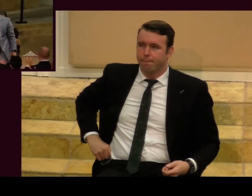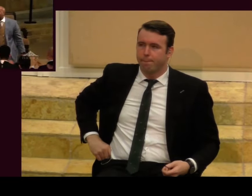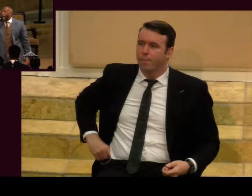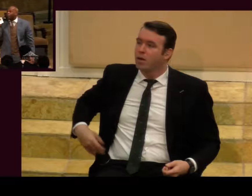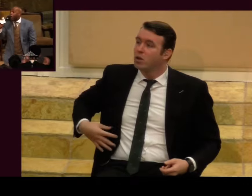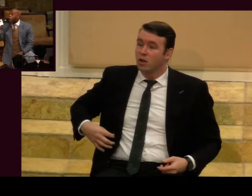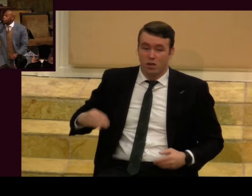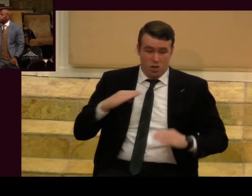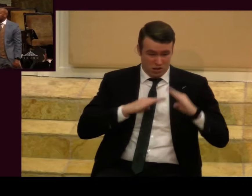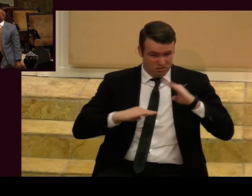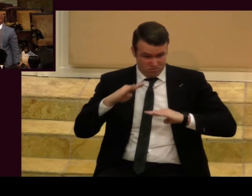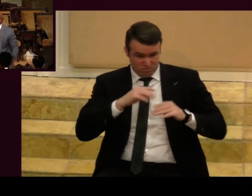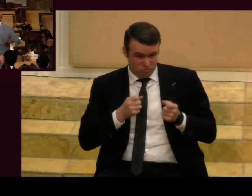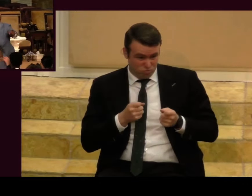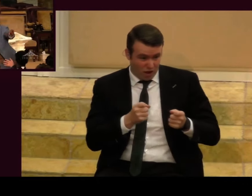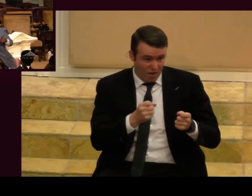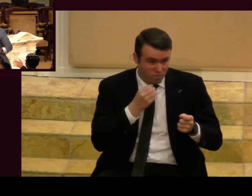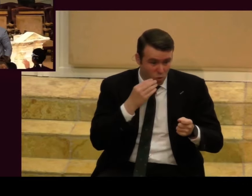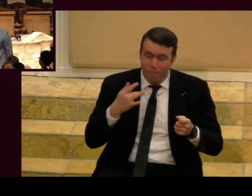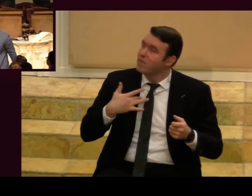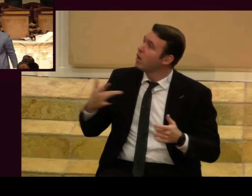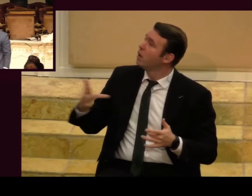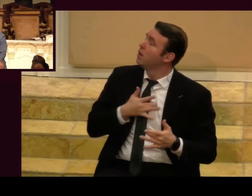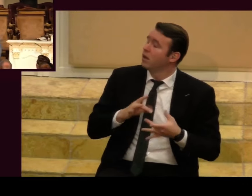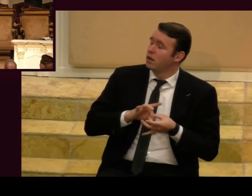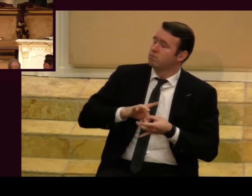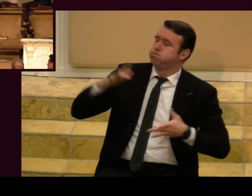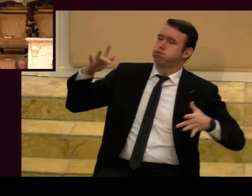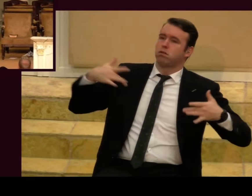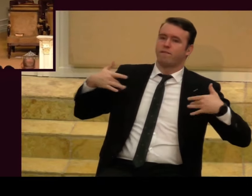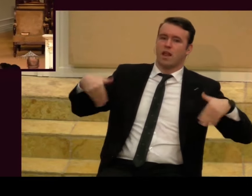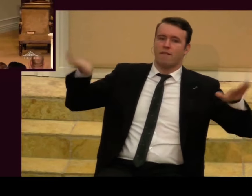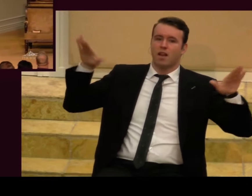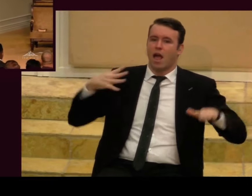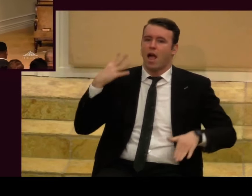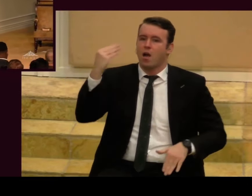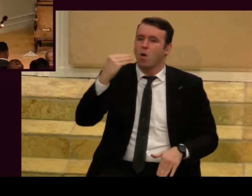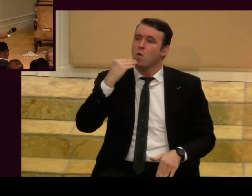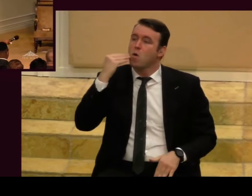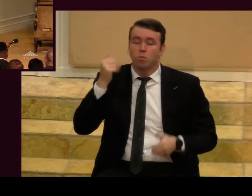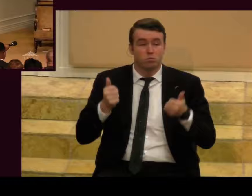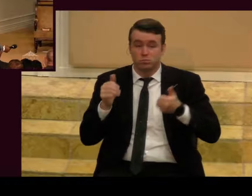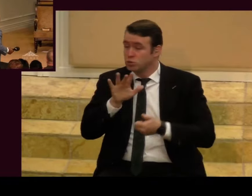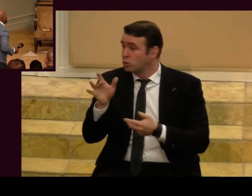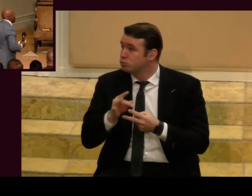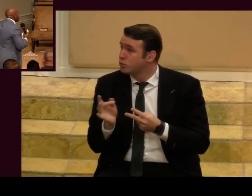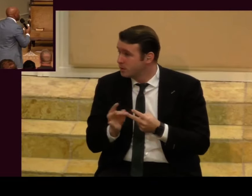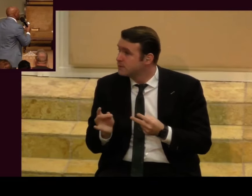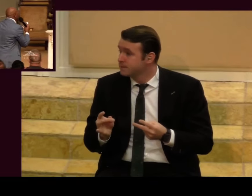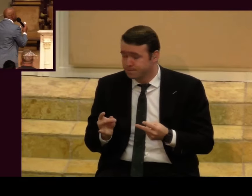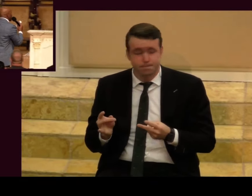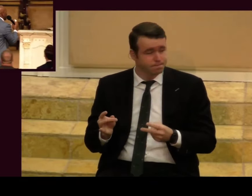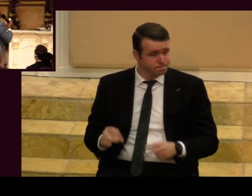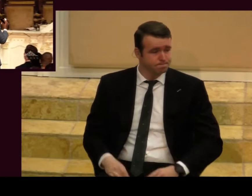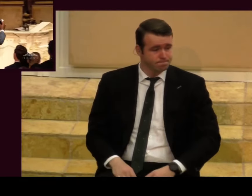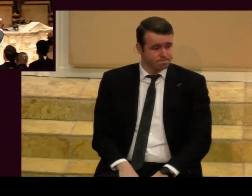I said, you can drive home or you can fly home before it's all over, brother.